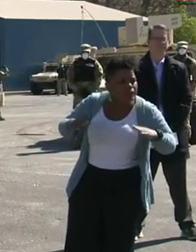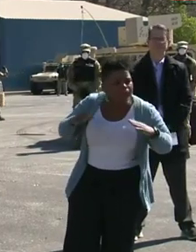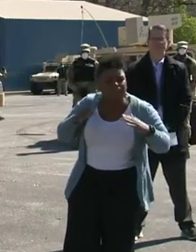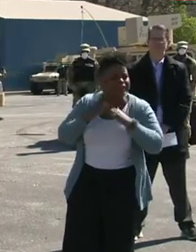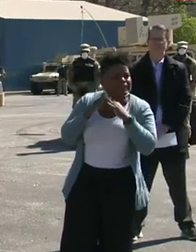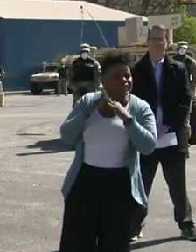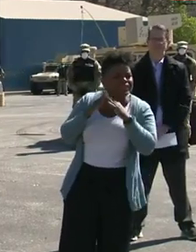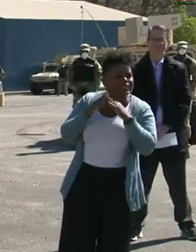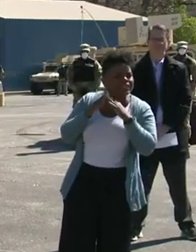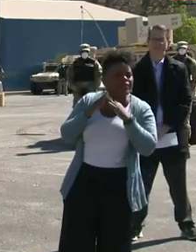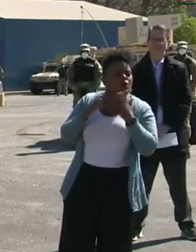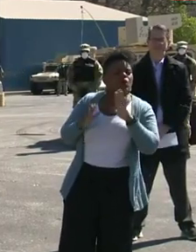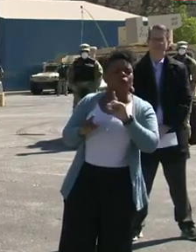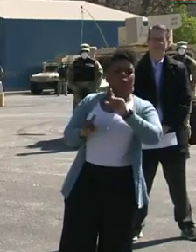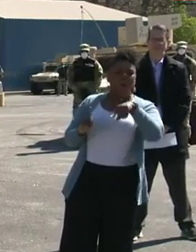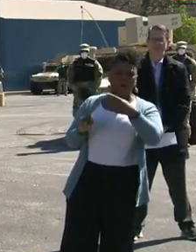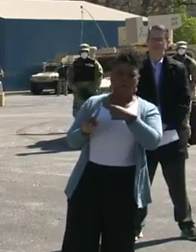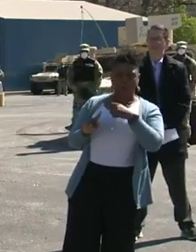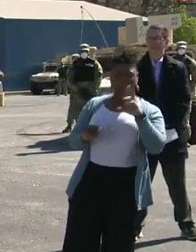and how are you bracing there?